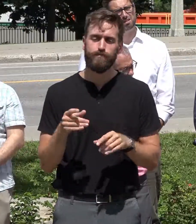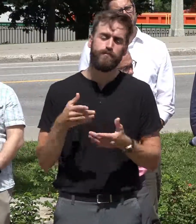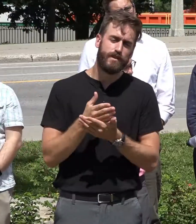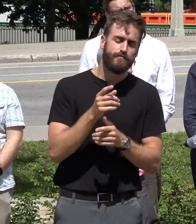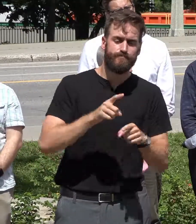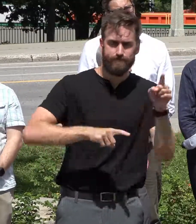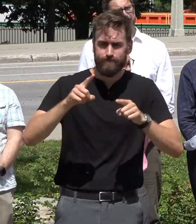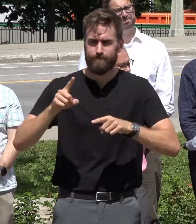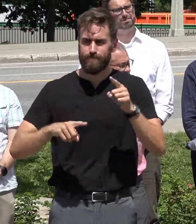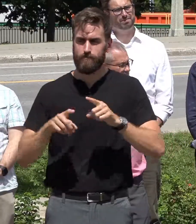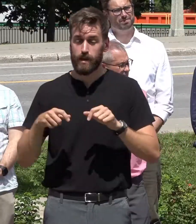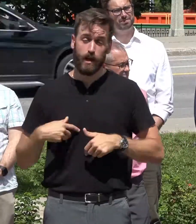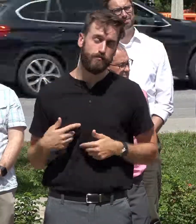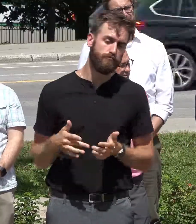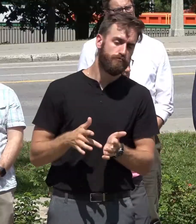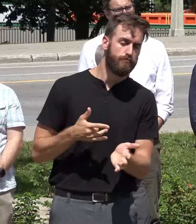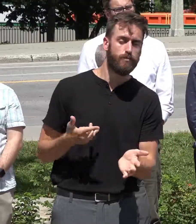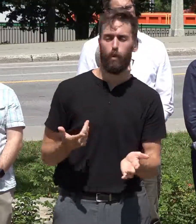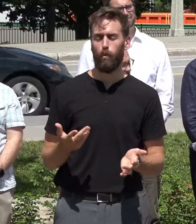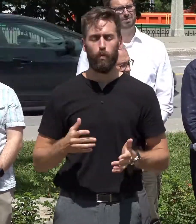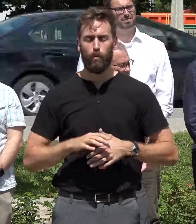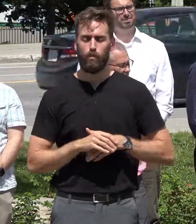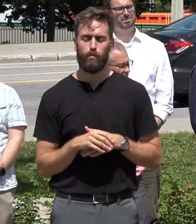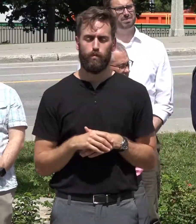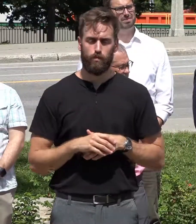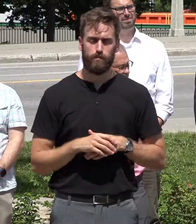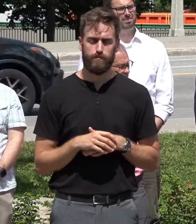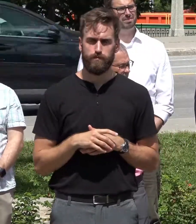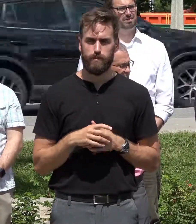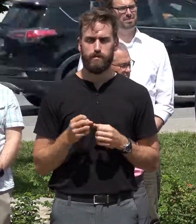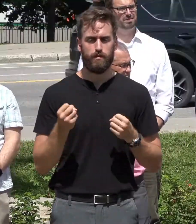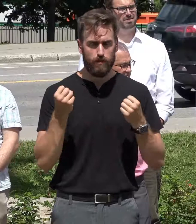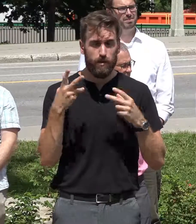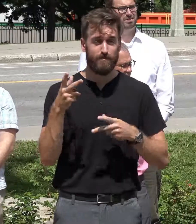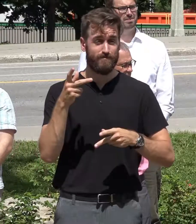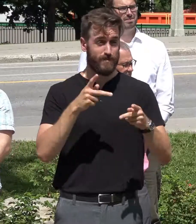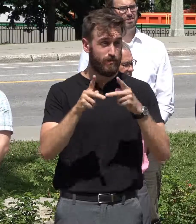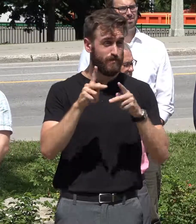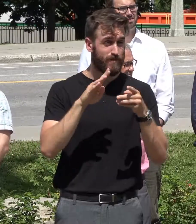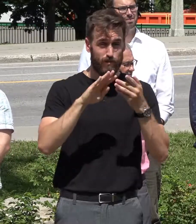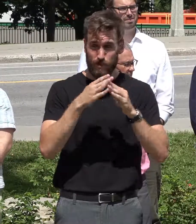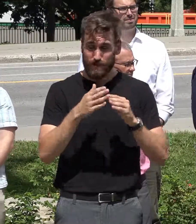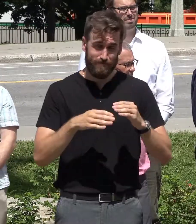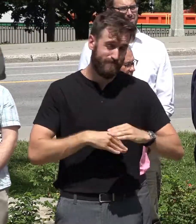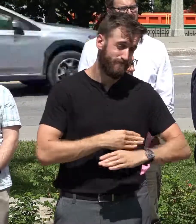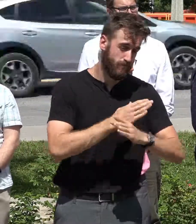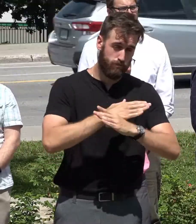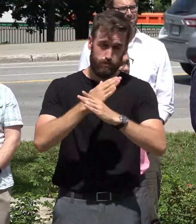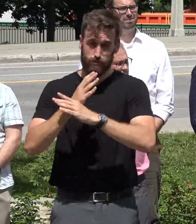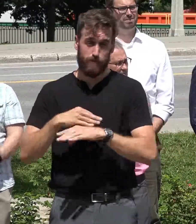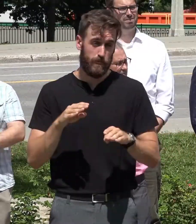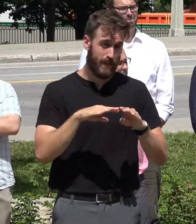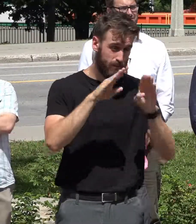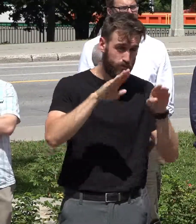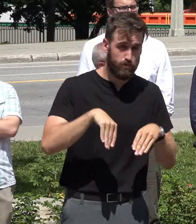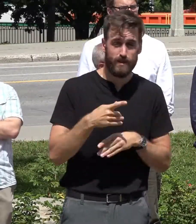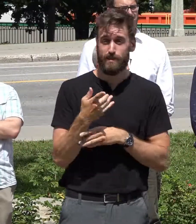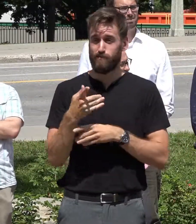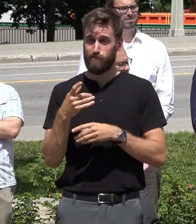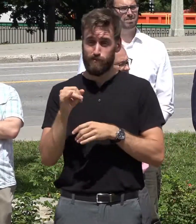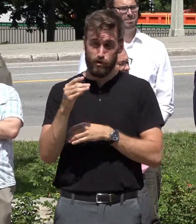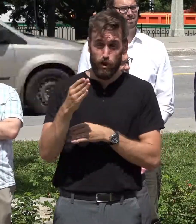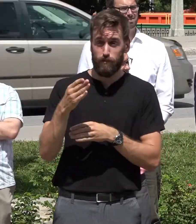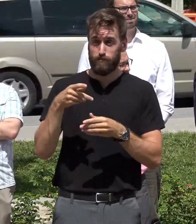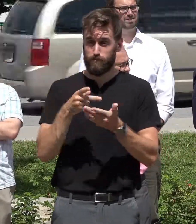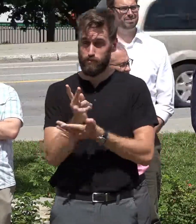granted. Today, there are still so many barriers that our communities face, from housing, health services, employment opportunities,